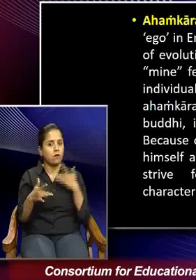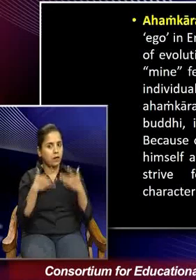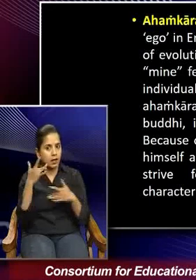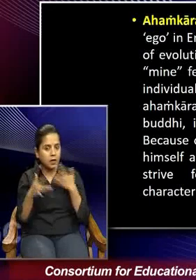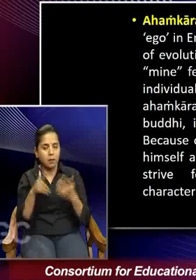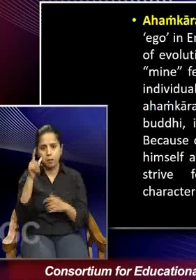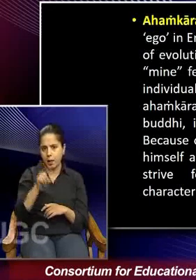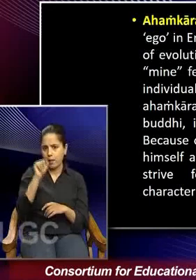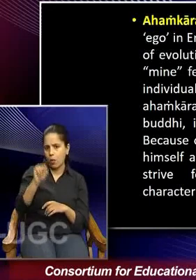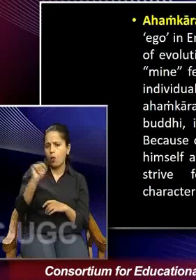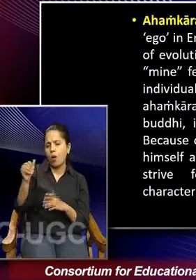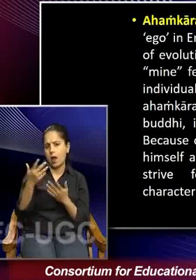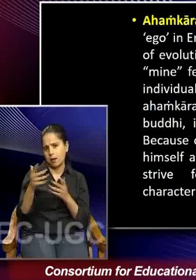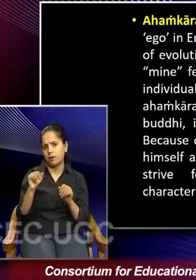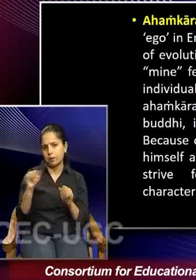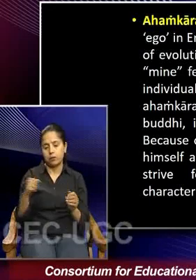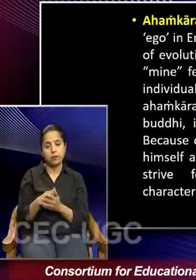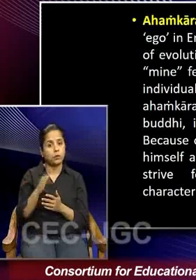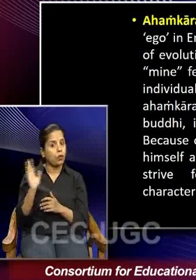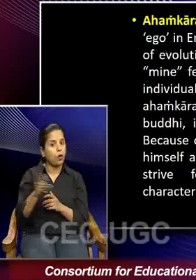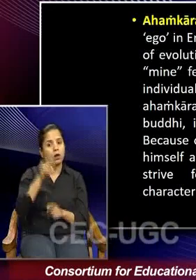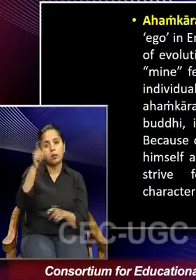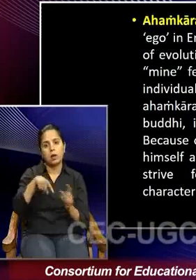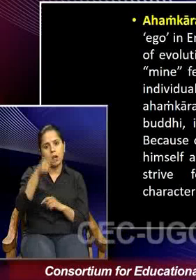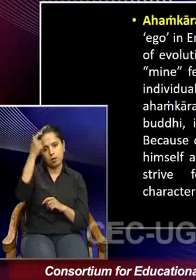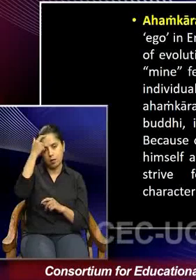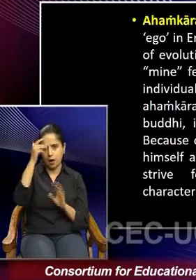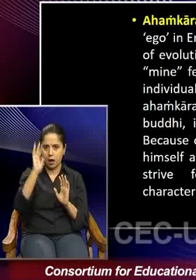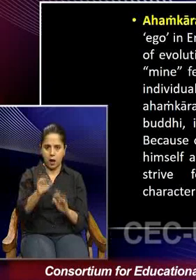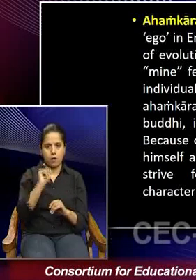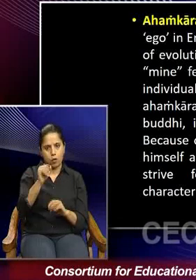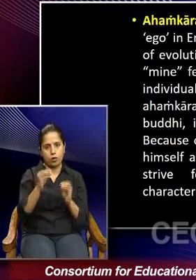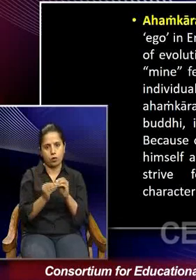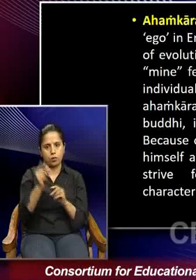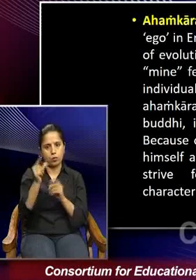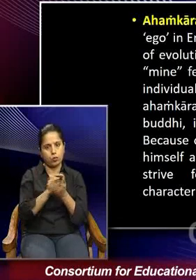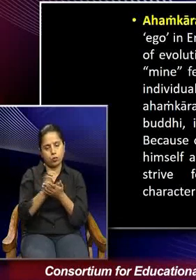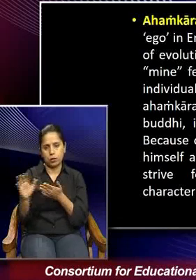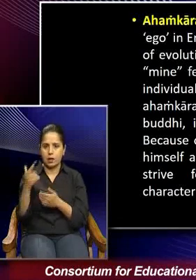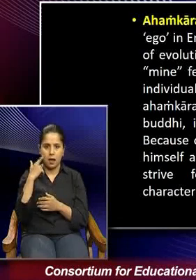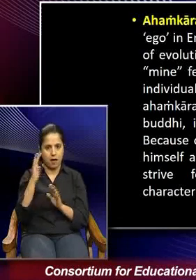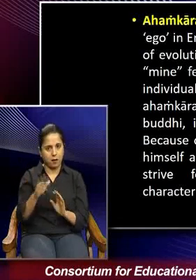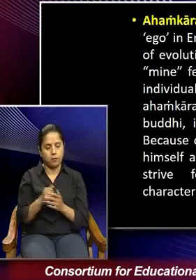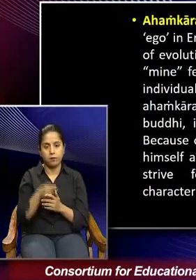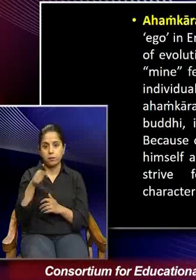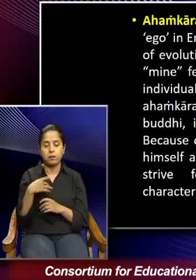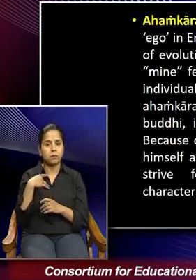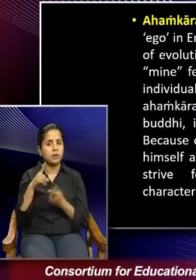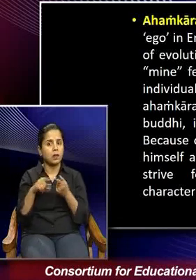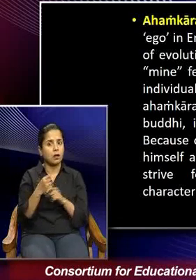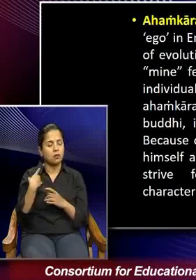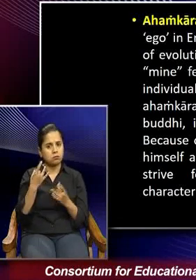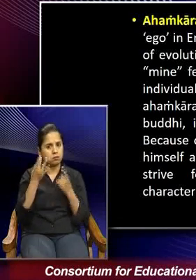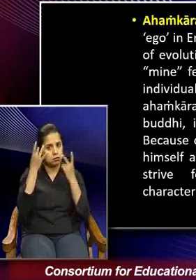individual. Every individual has Buddhi. And since Ahankar is a practical element